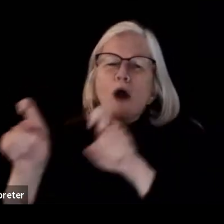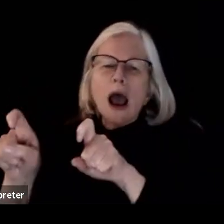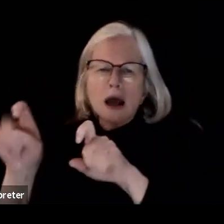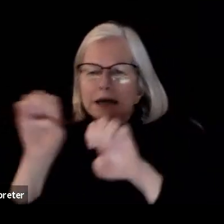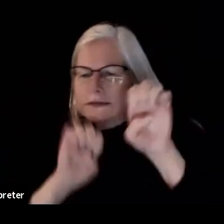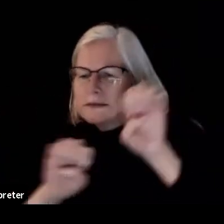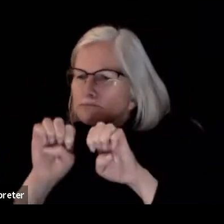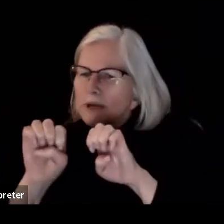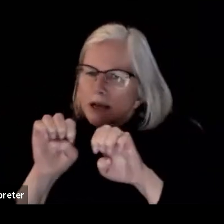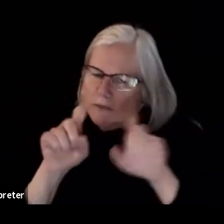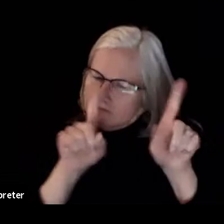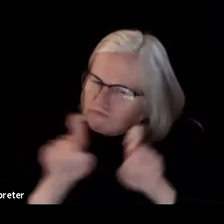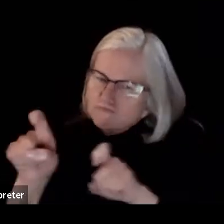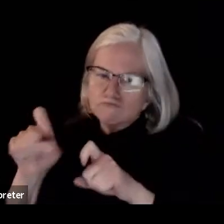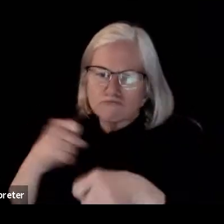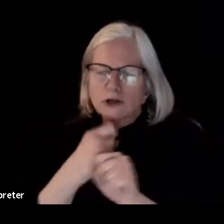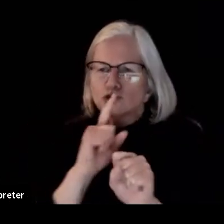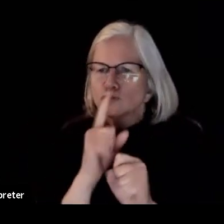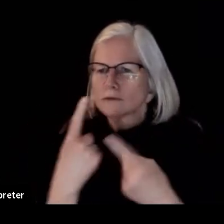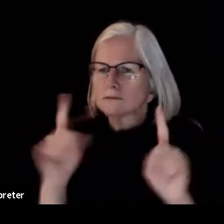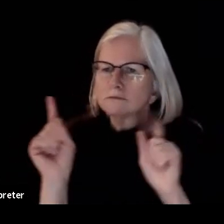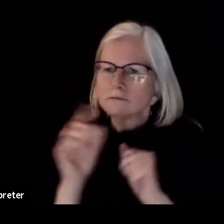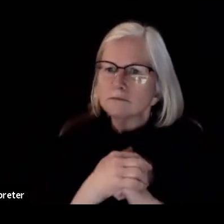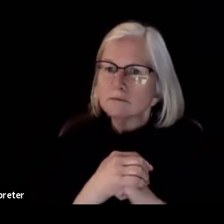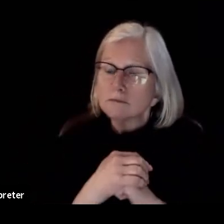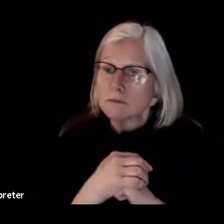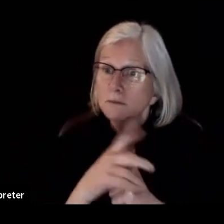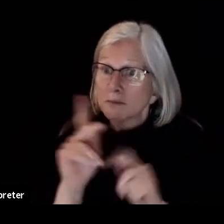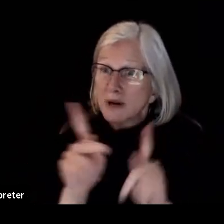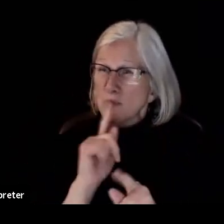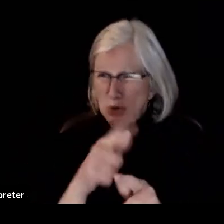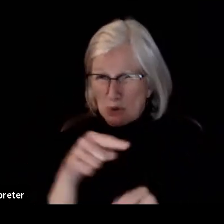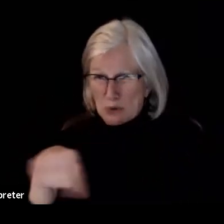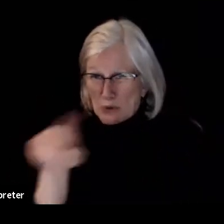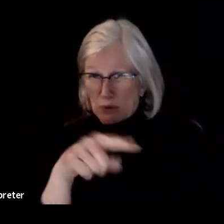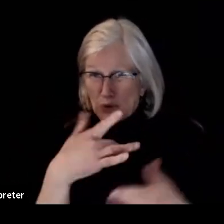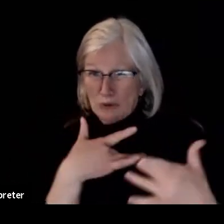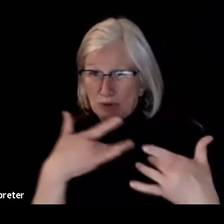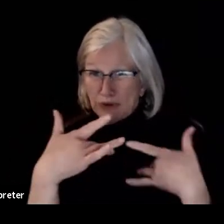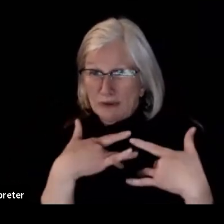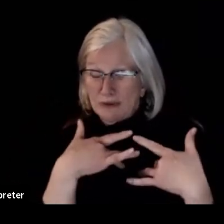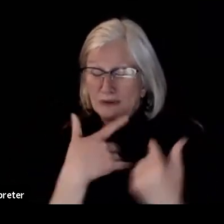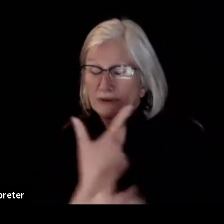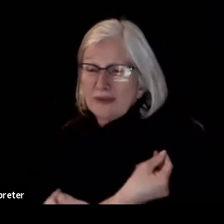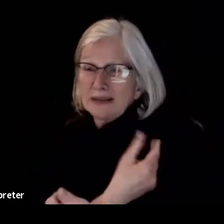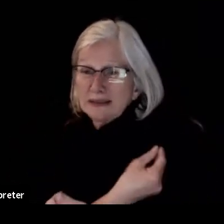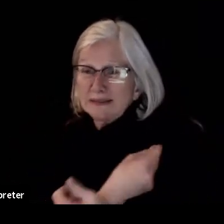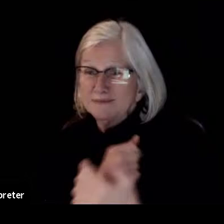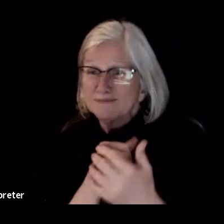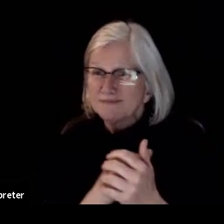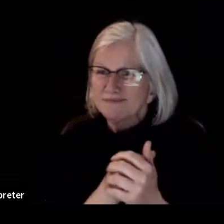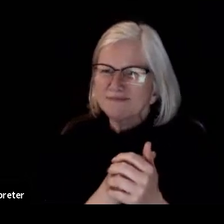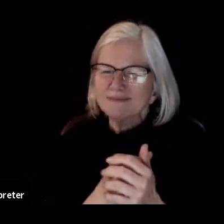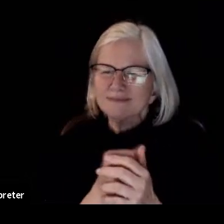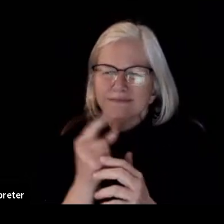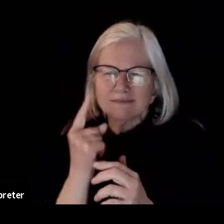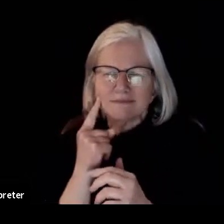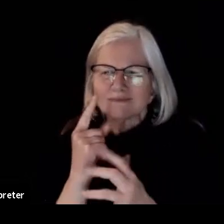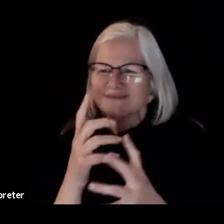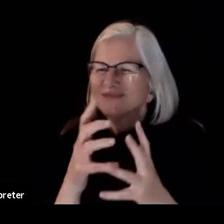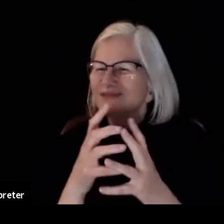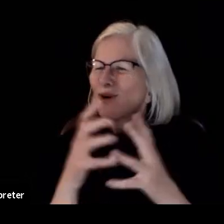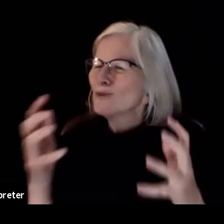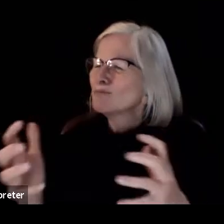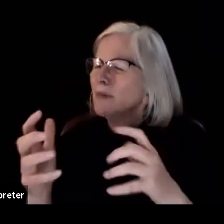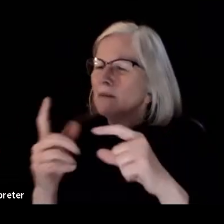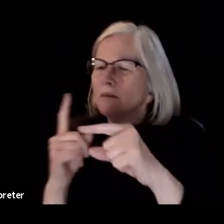that have expressed some concerns about the vaccine, I think that there's much positive information to share